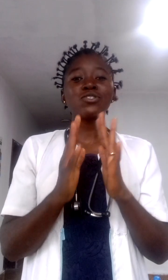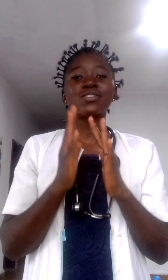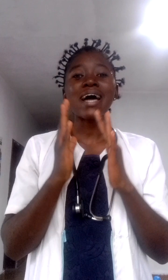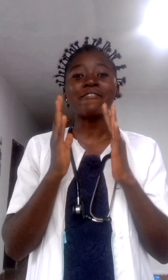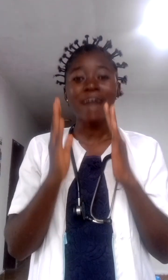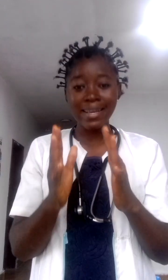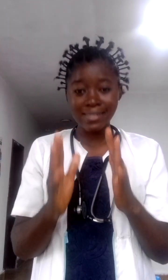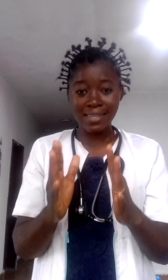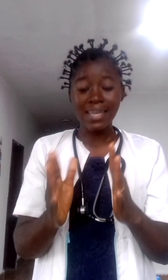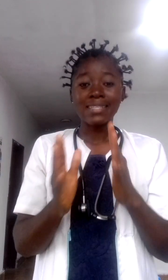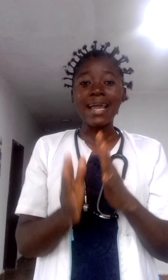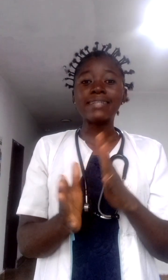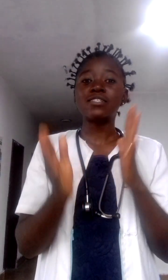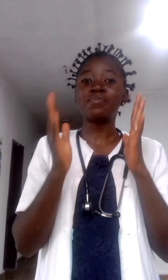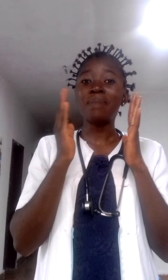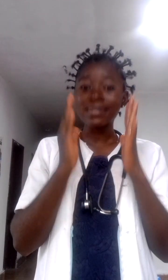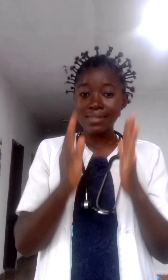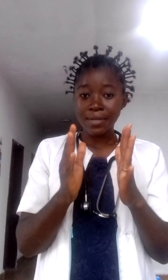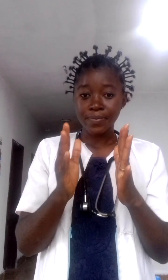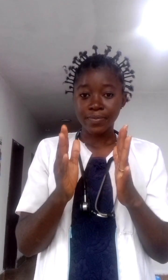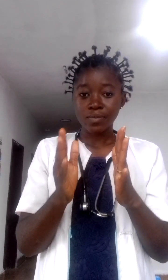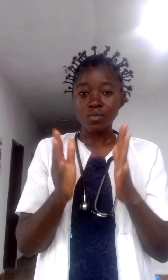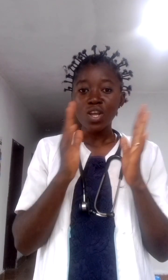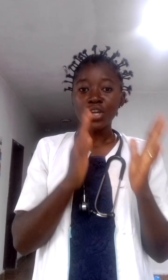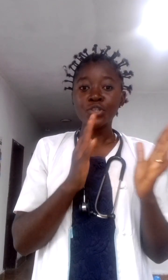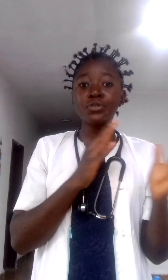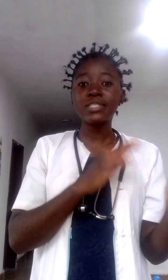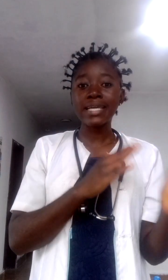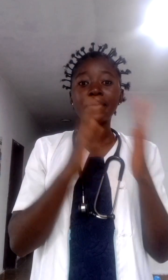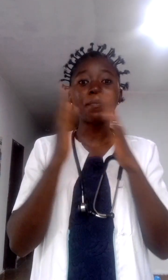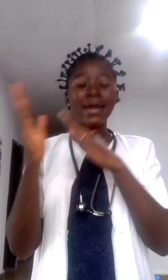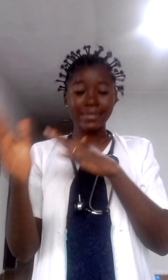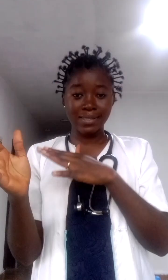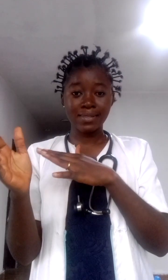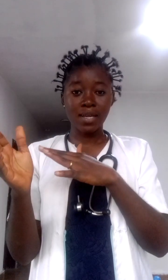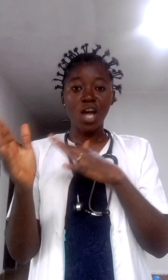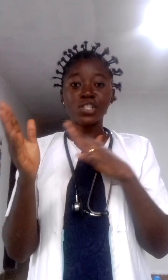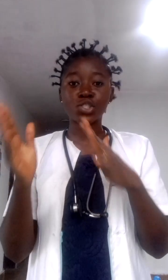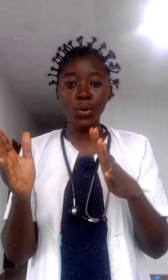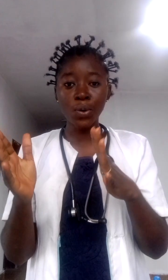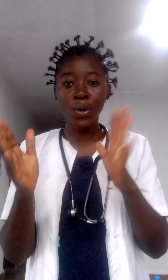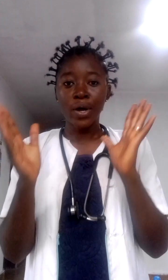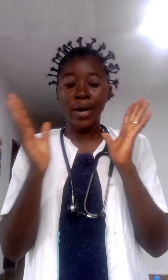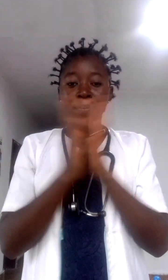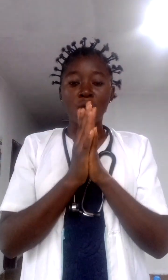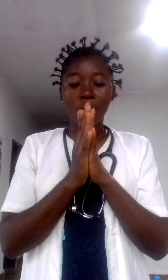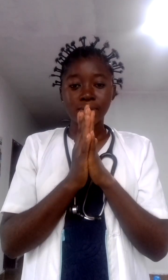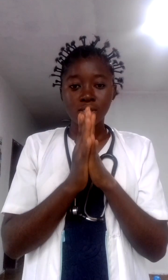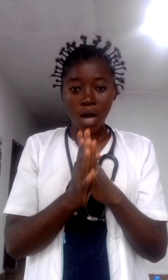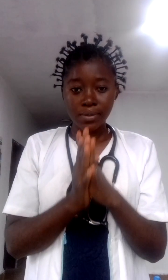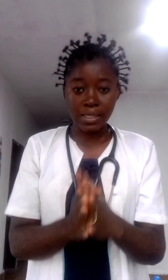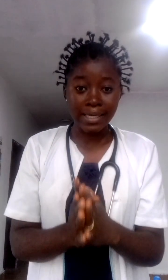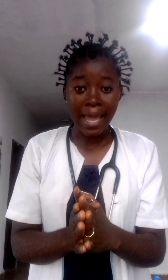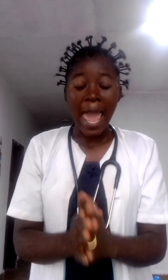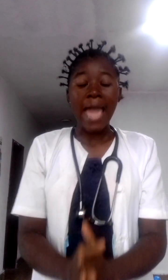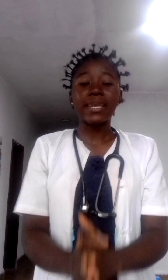just advising that it is better you take the person to be consulted. And